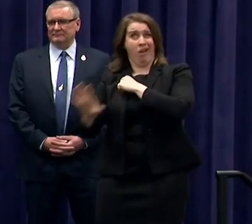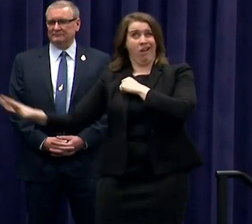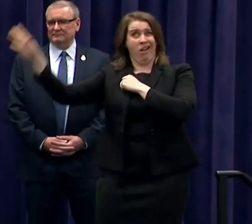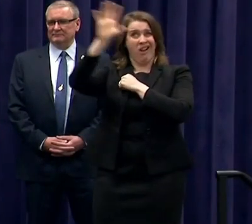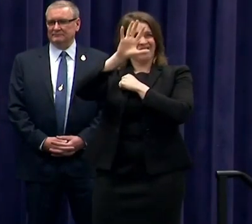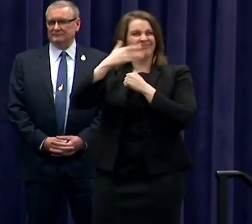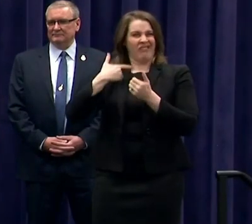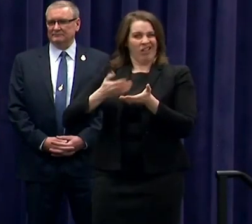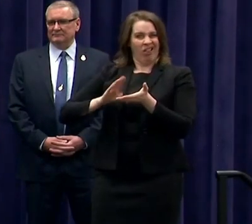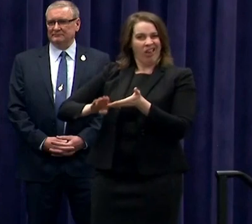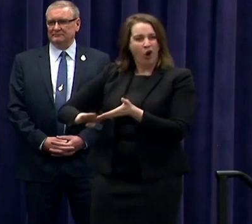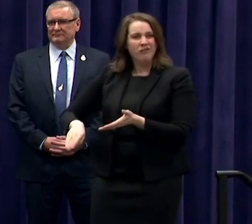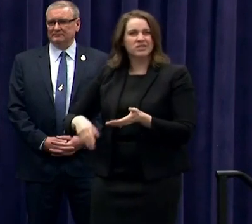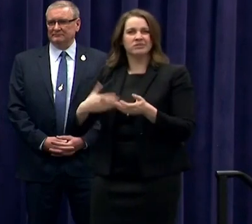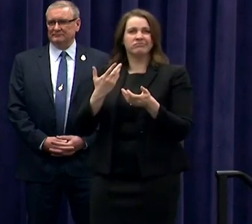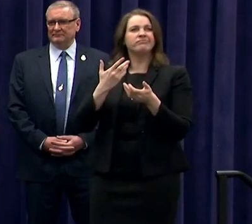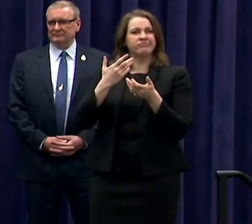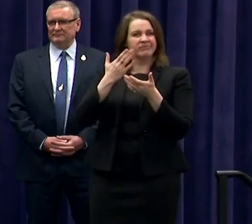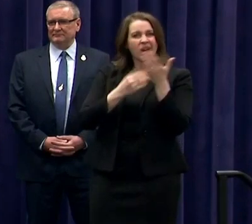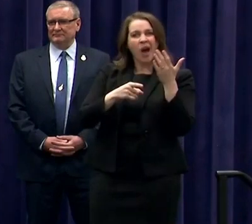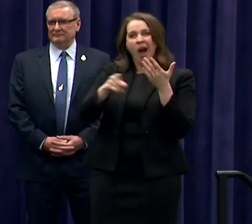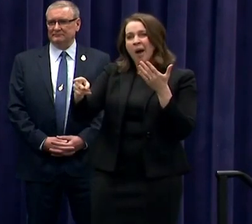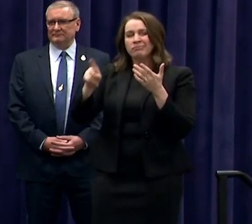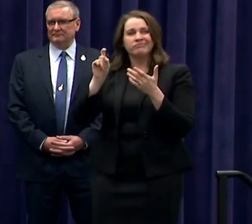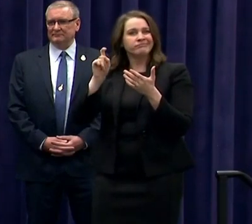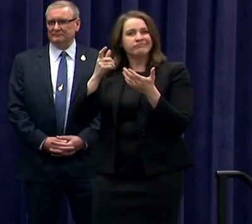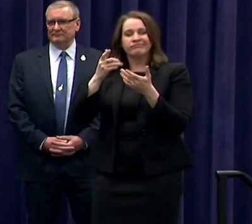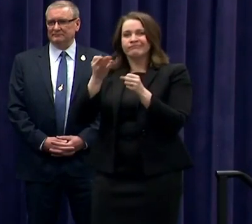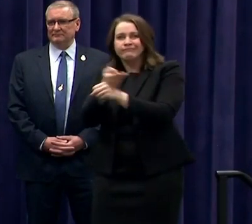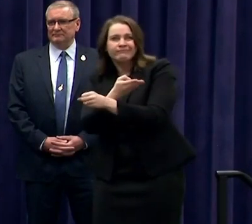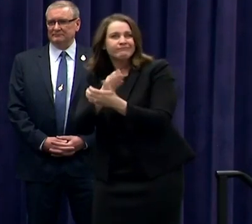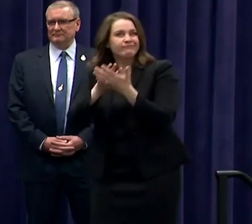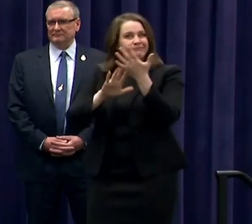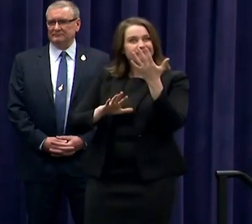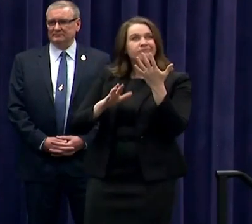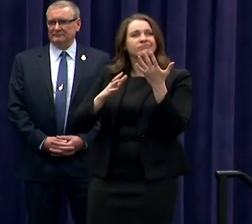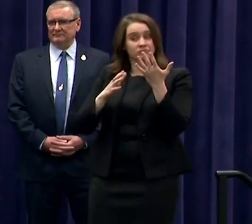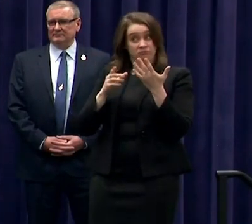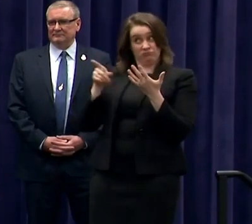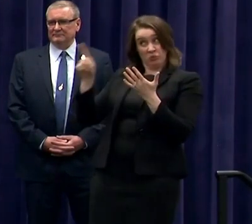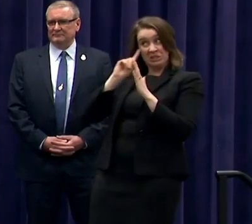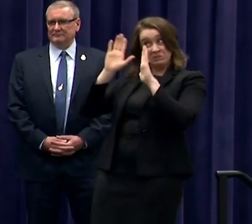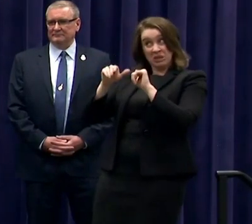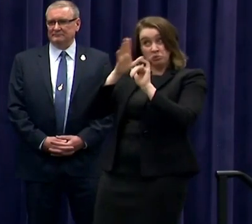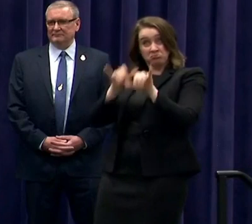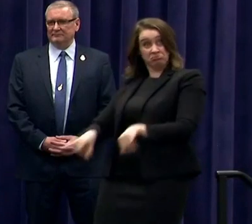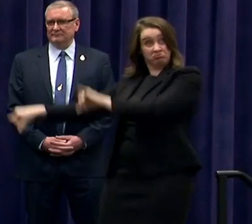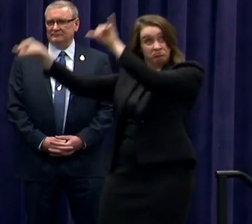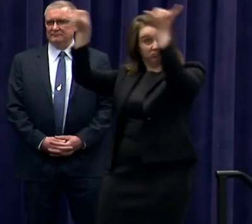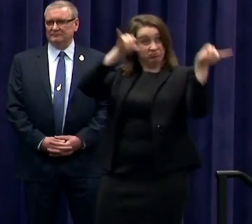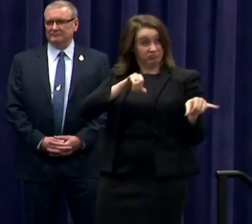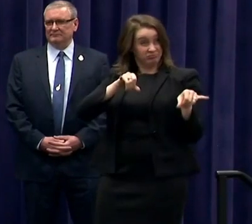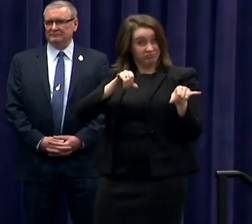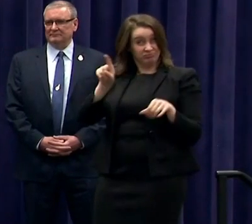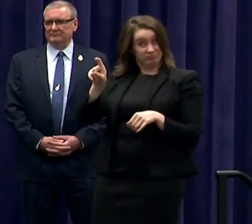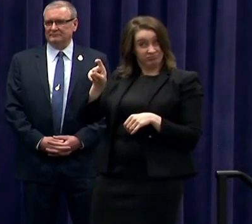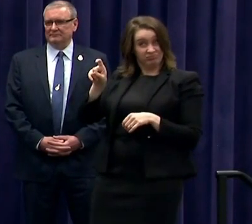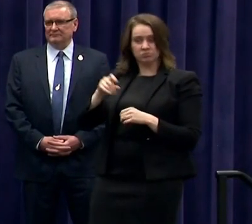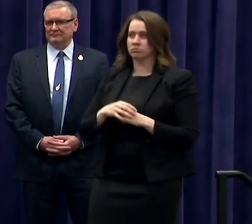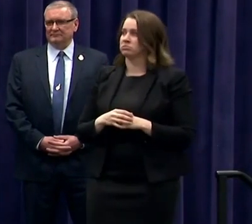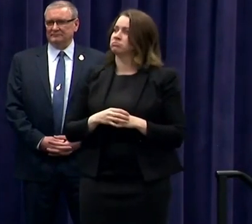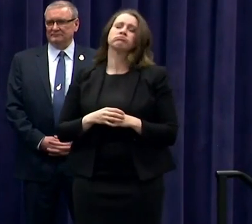considering cutting headcount and laying off workers given the expected decline in tax revenue and rising coronavirus costs? No, we are